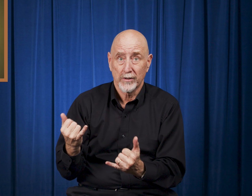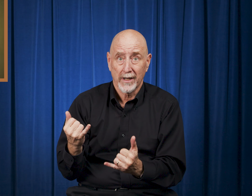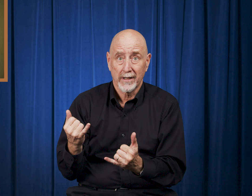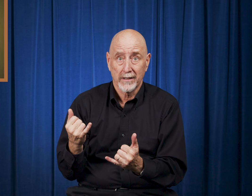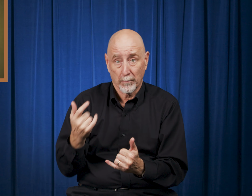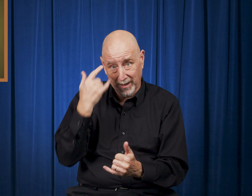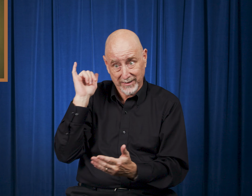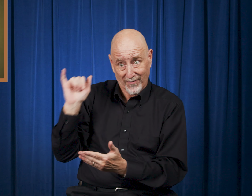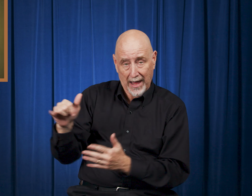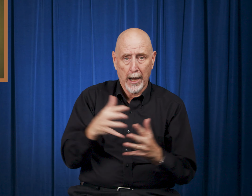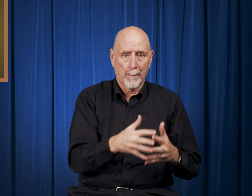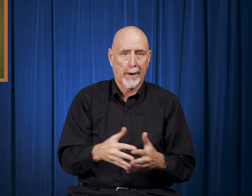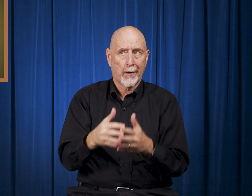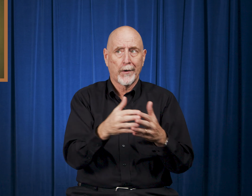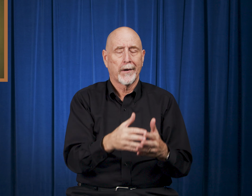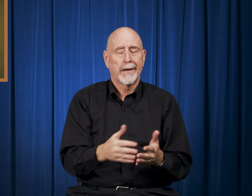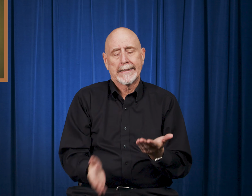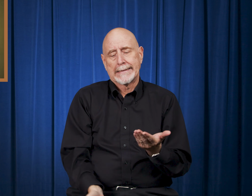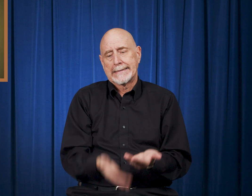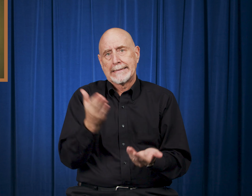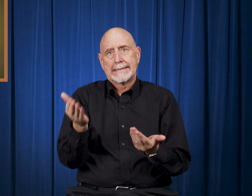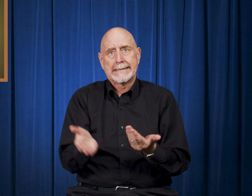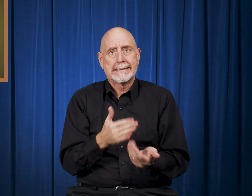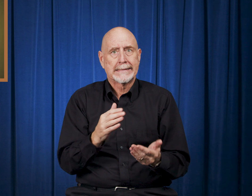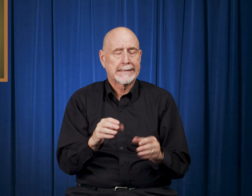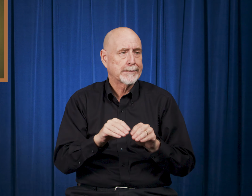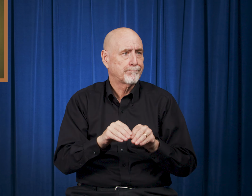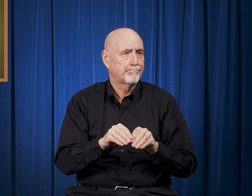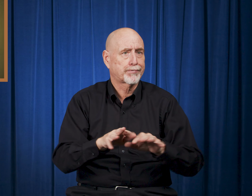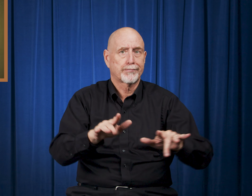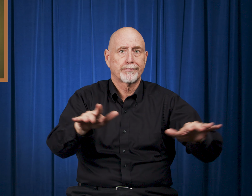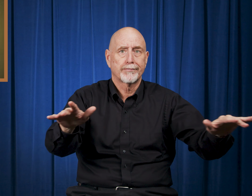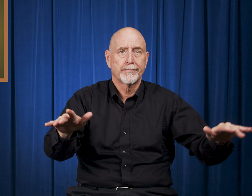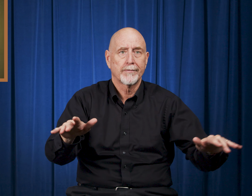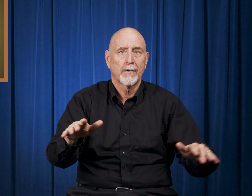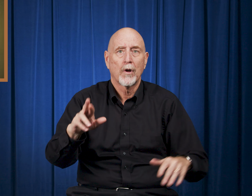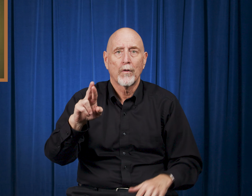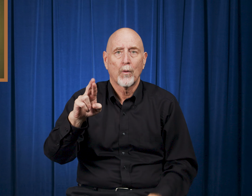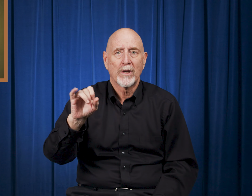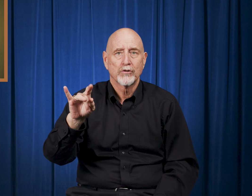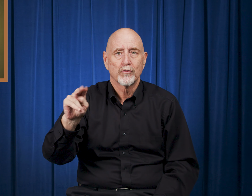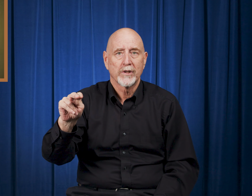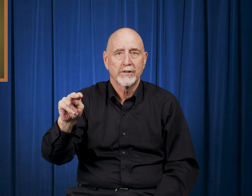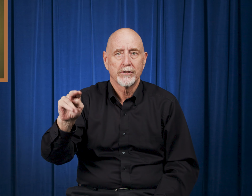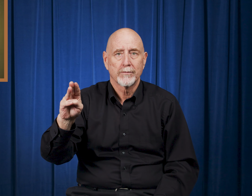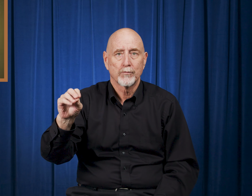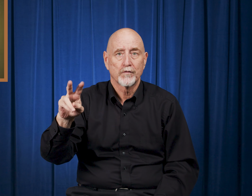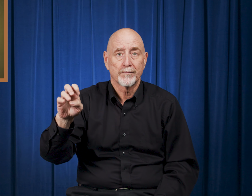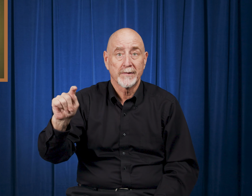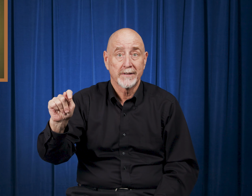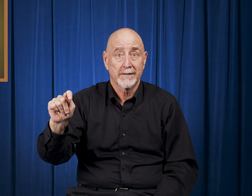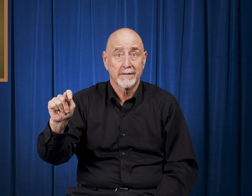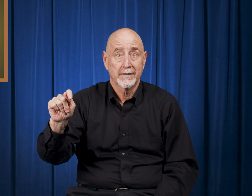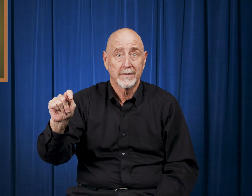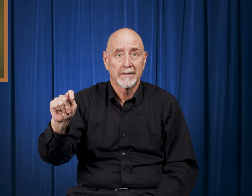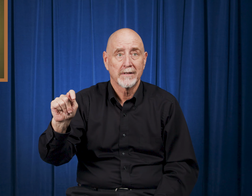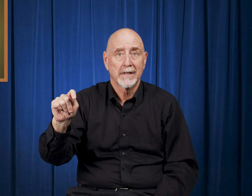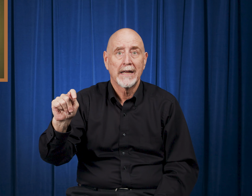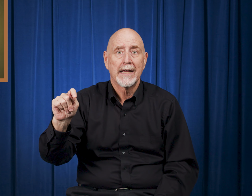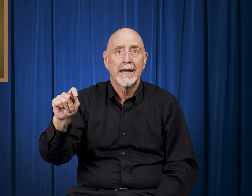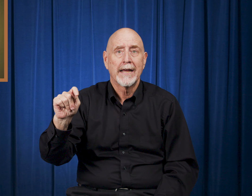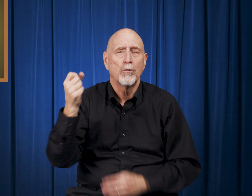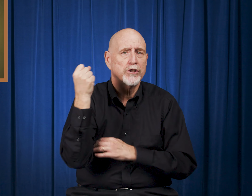context, America became fertile soil for the Restoration Movement. It was a crusade, if you